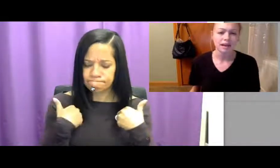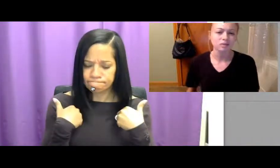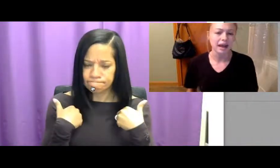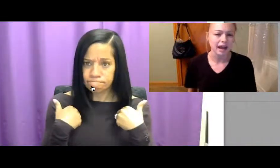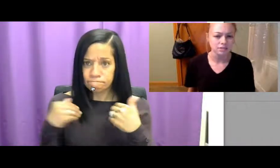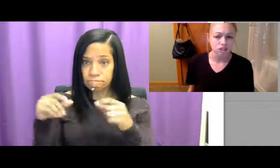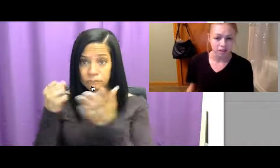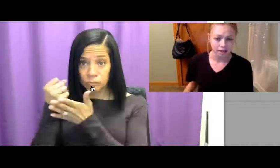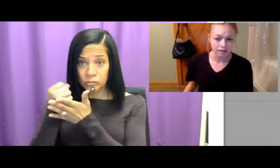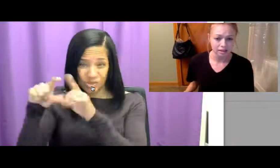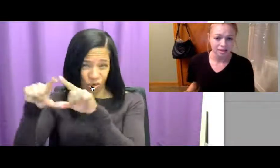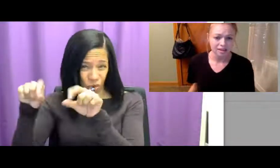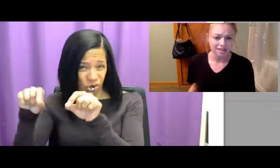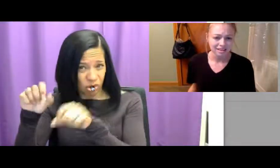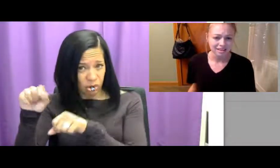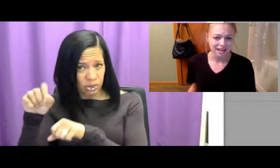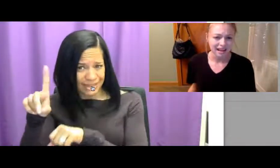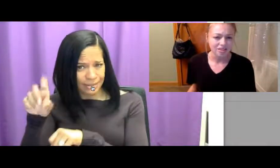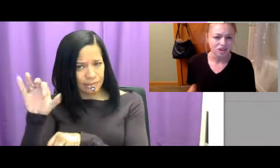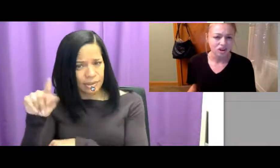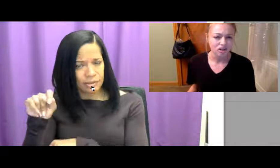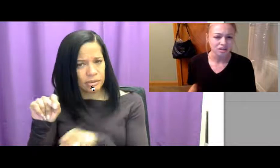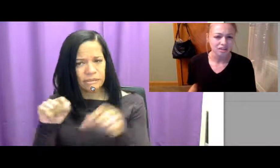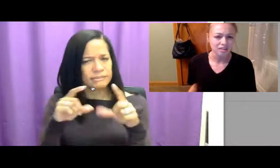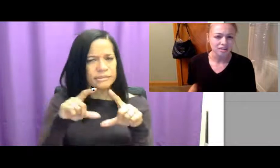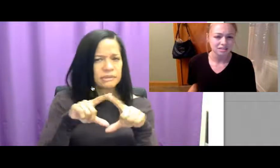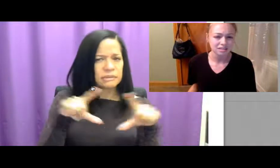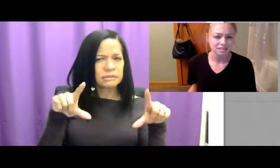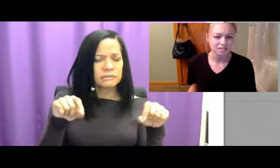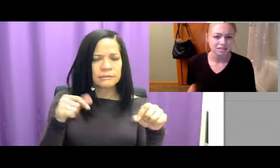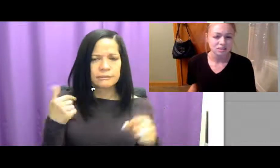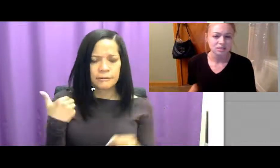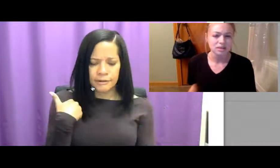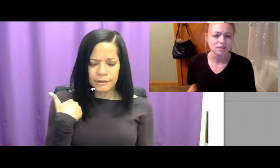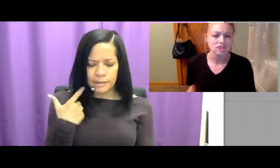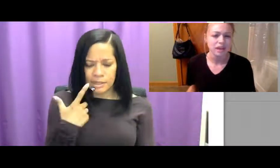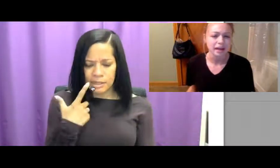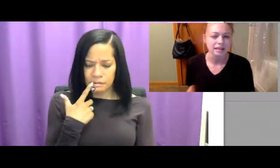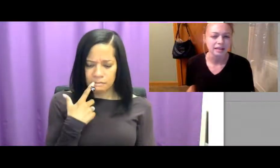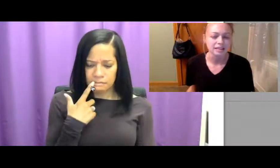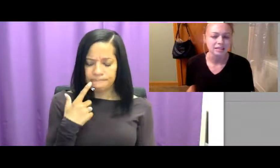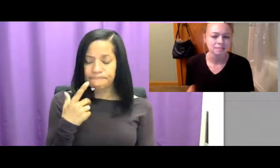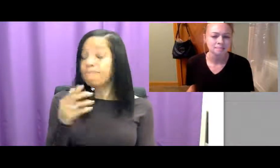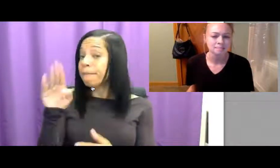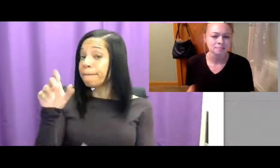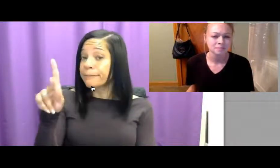Well, I don't have a check. I have a card, but I don't have a check.